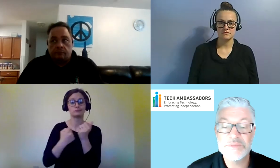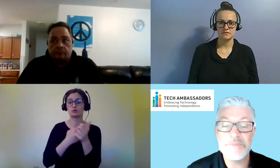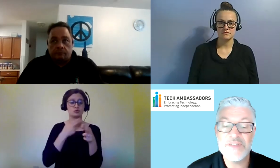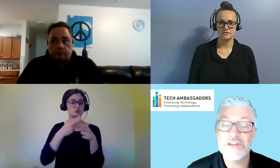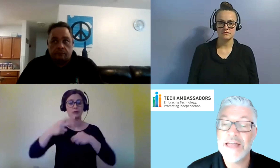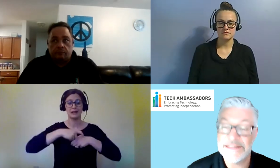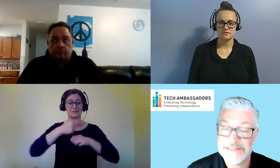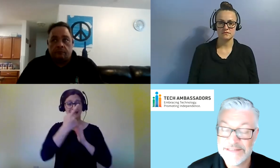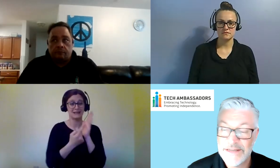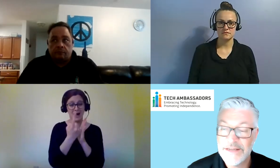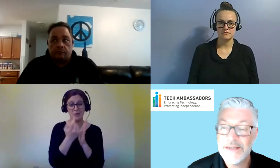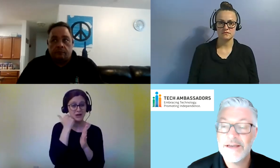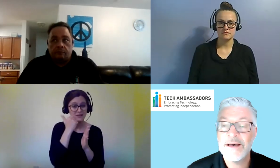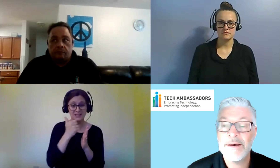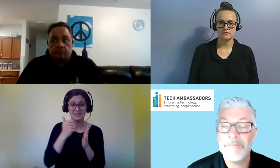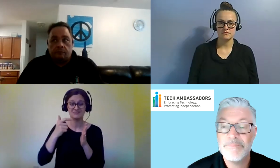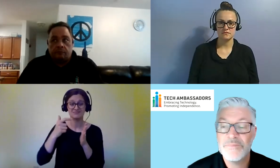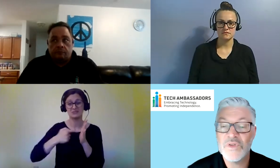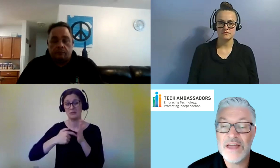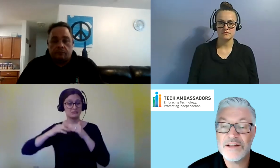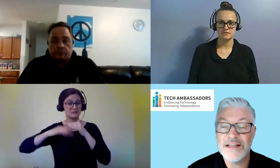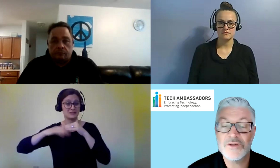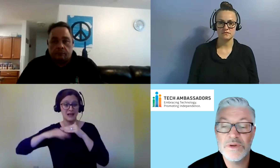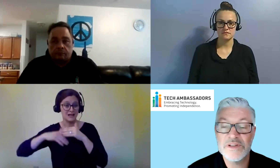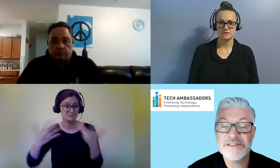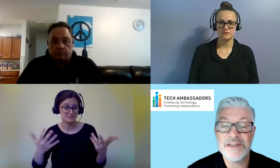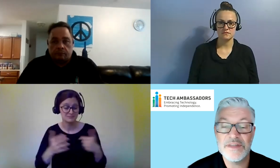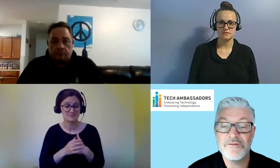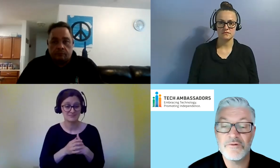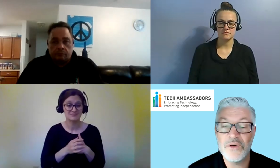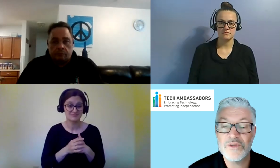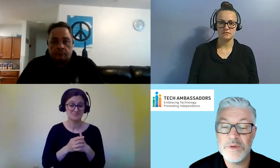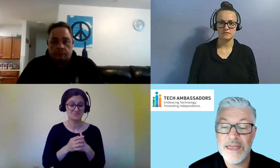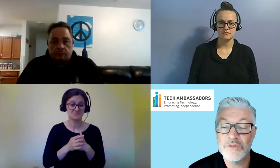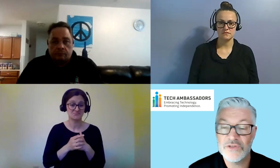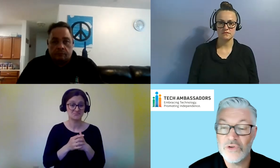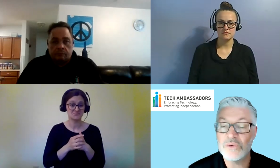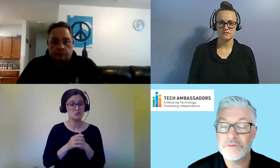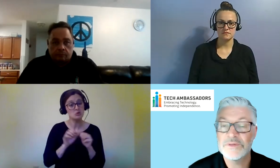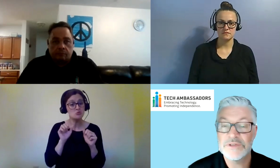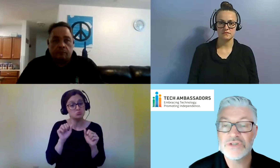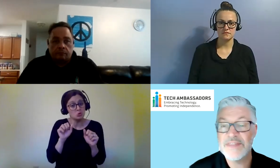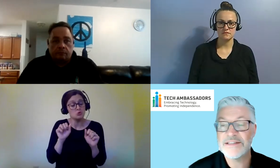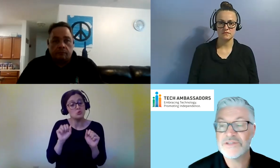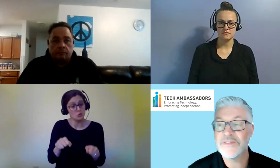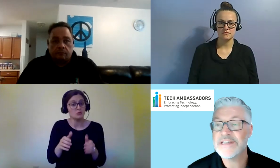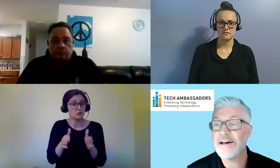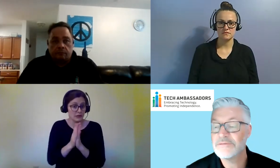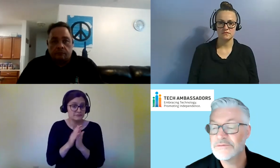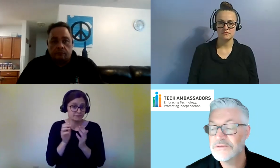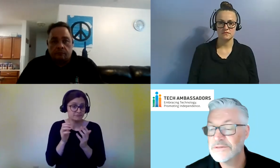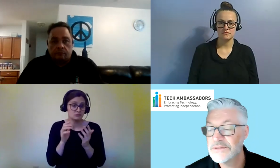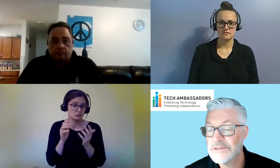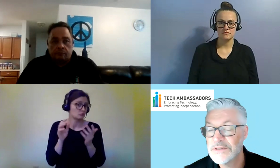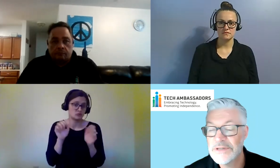or sometimes even less. So that's a realistic thing for folks to be able to do, to try that service